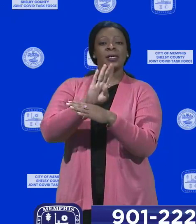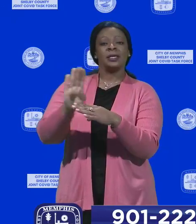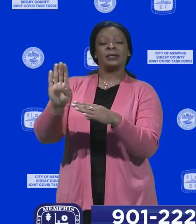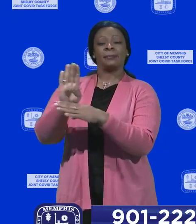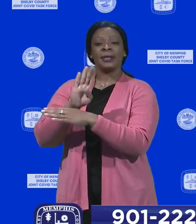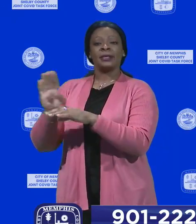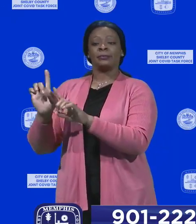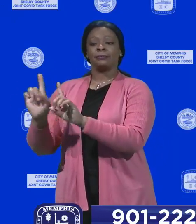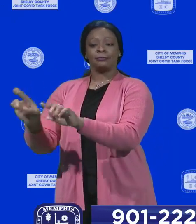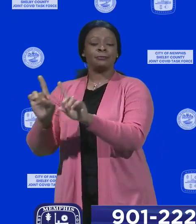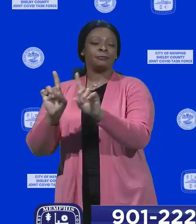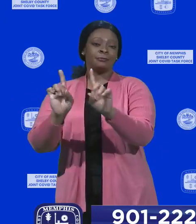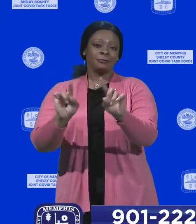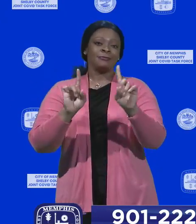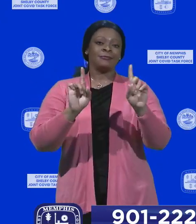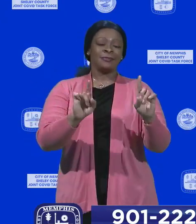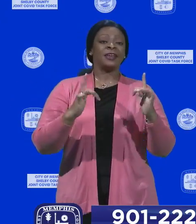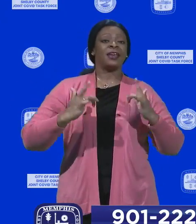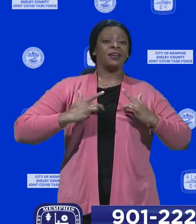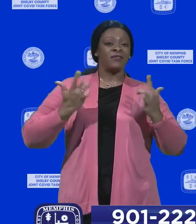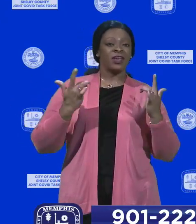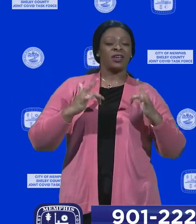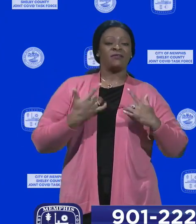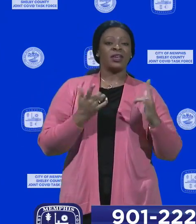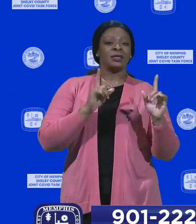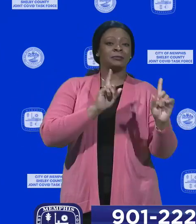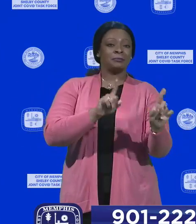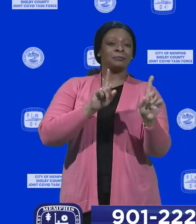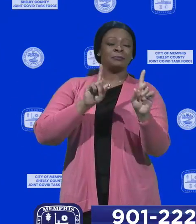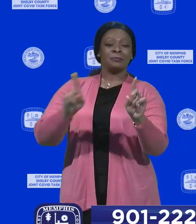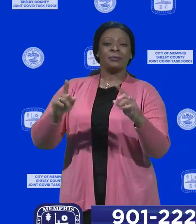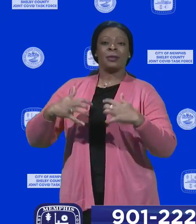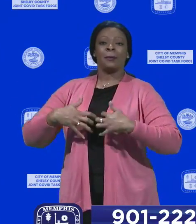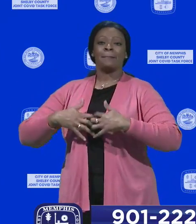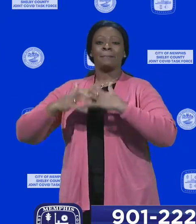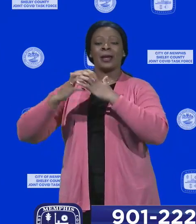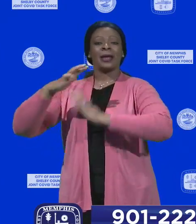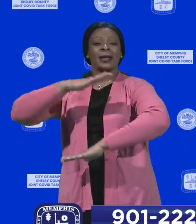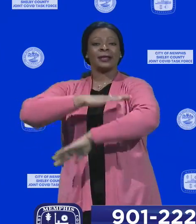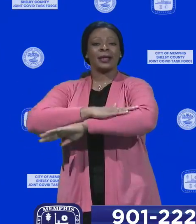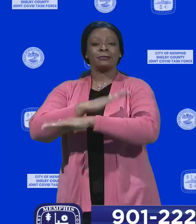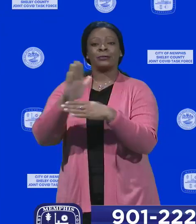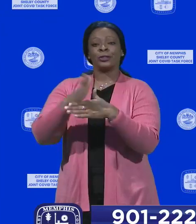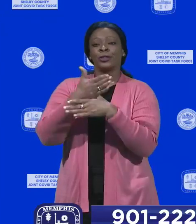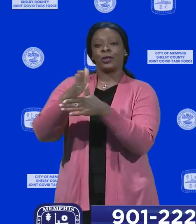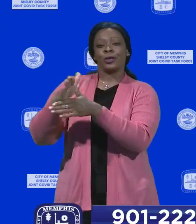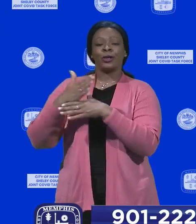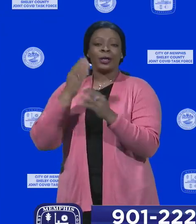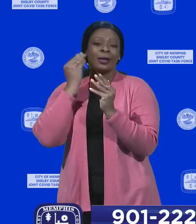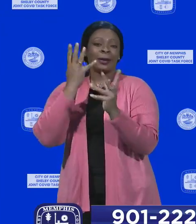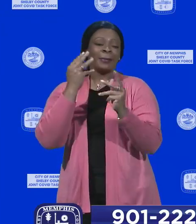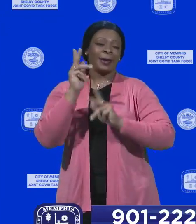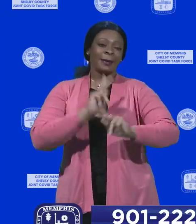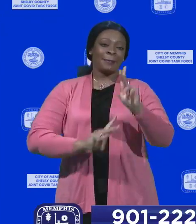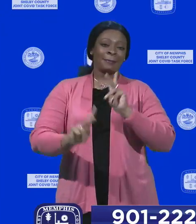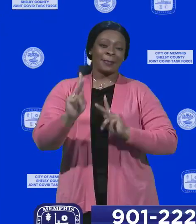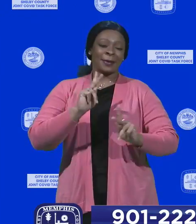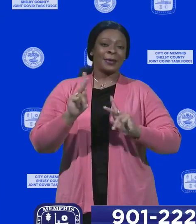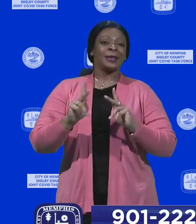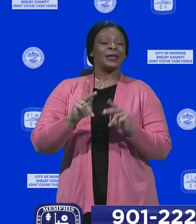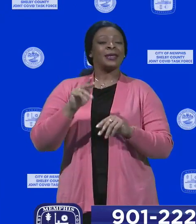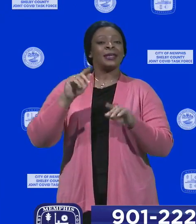business, event to event. They've set up informational tables, trying to share information with people